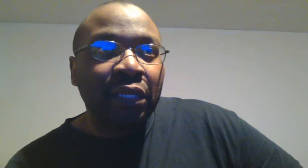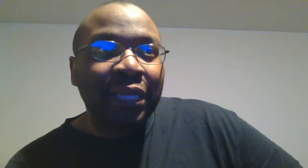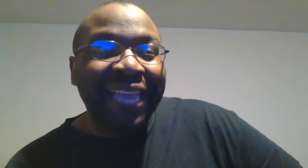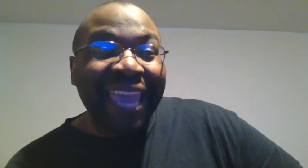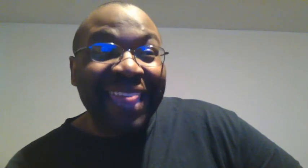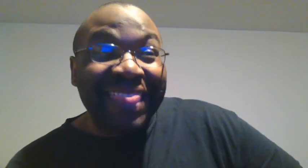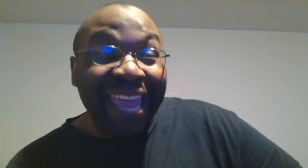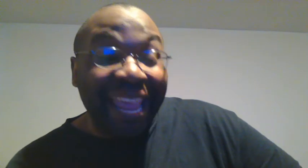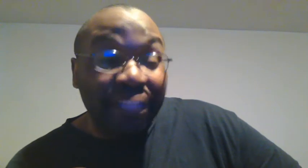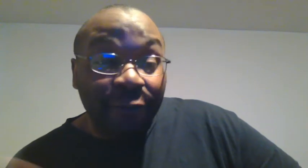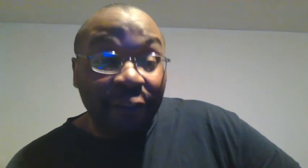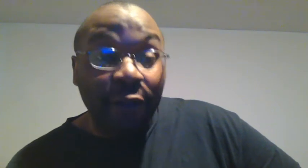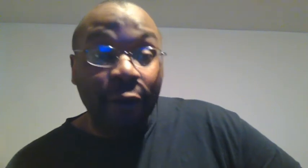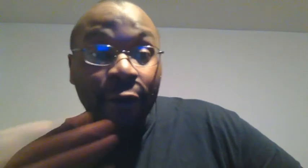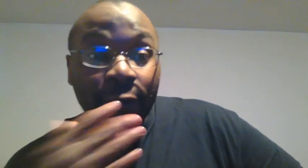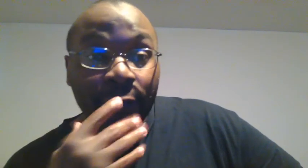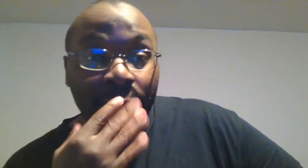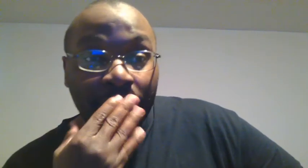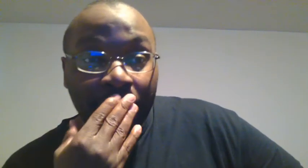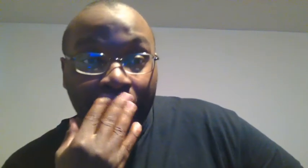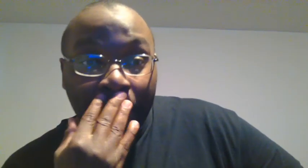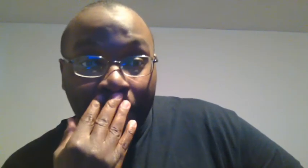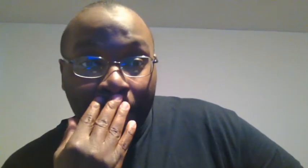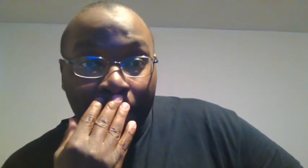can they interfere?